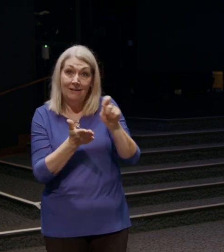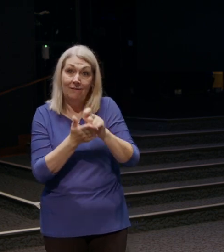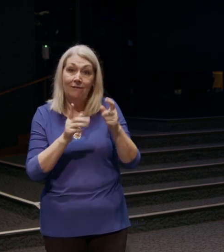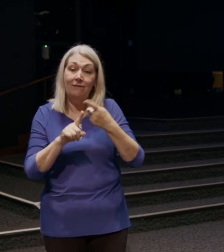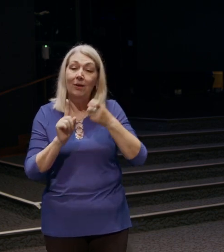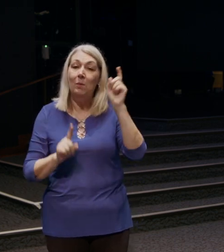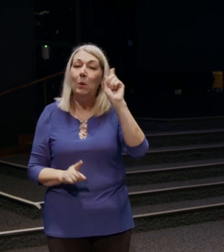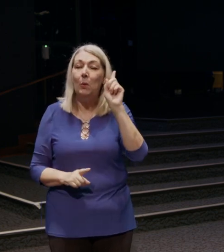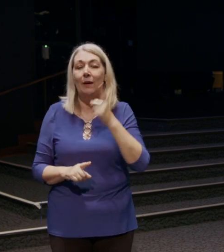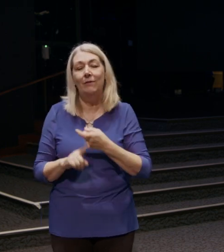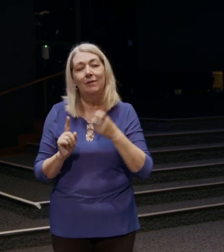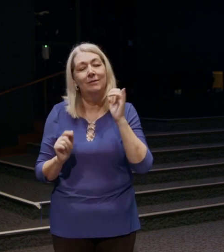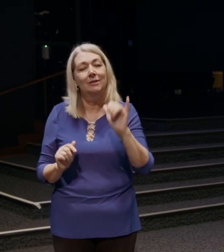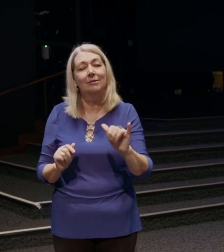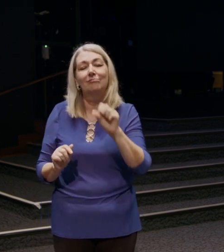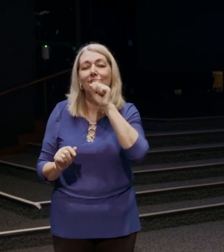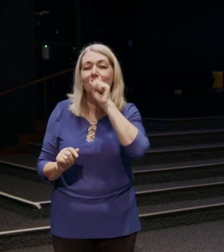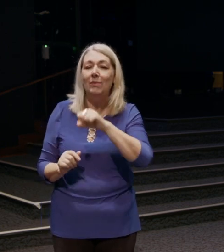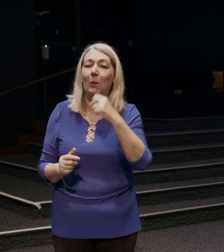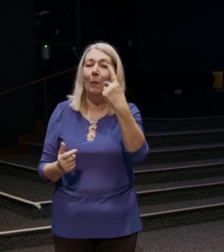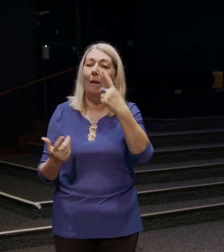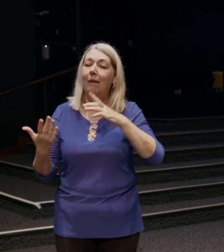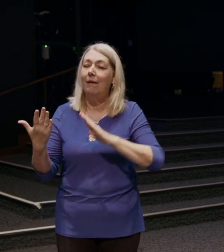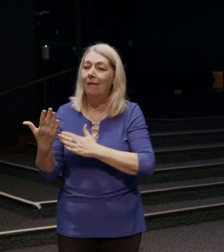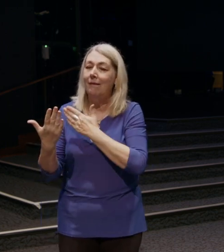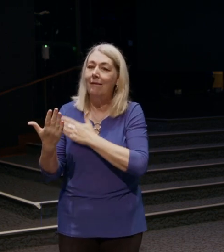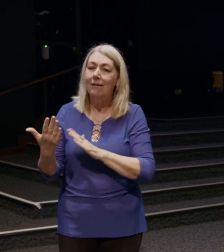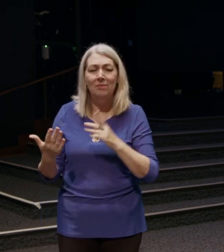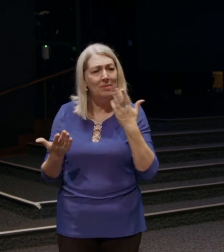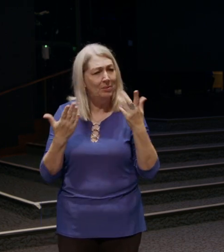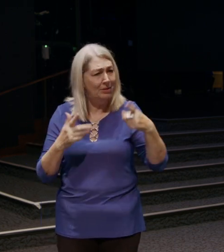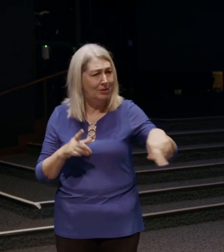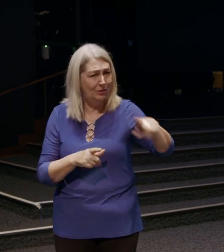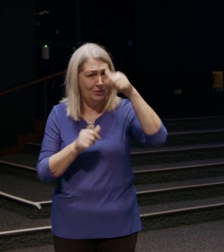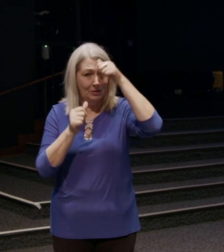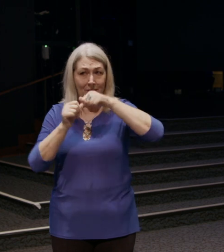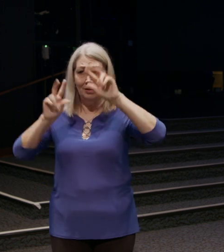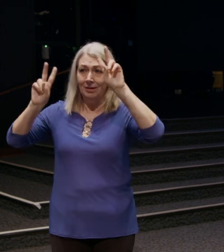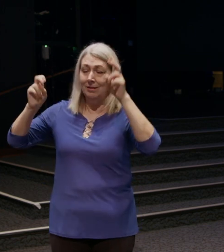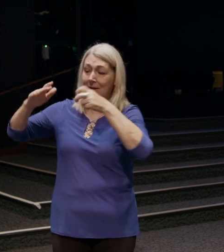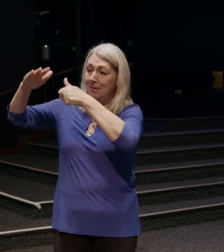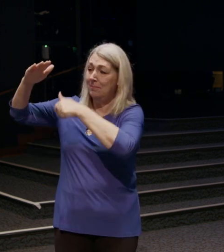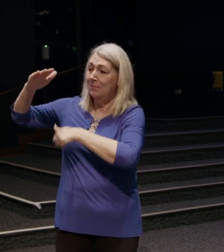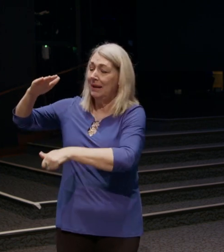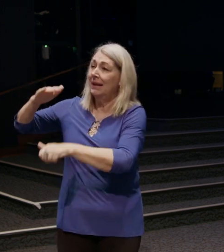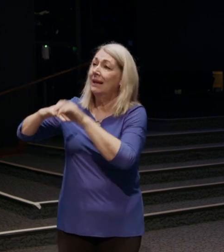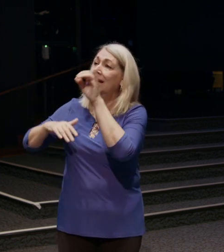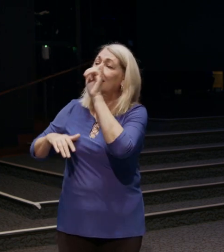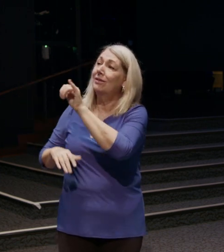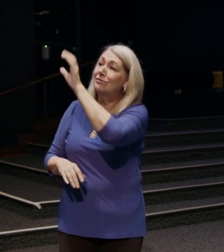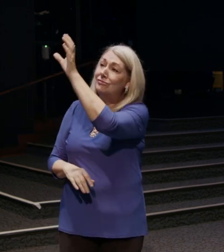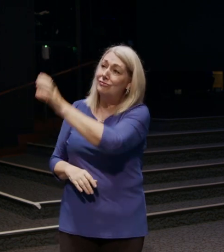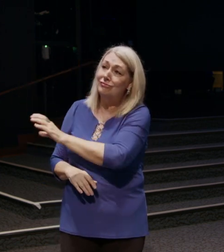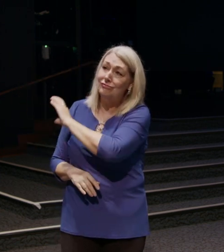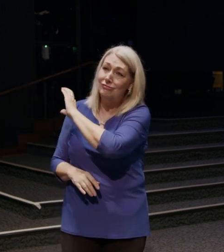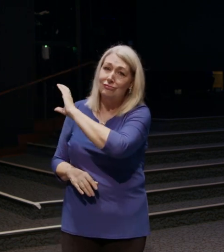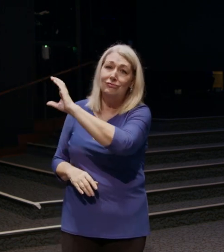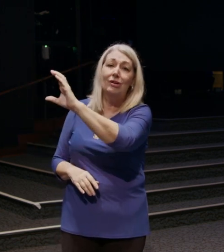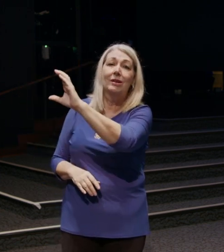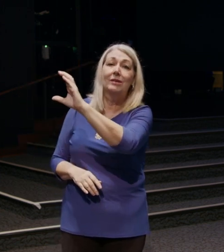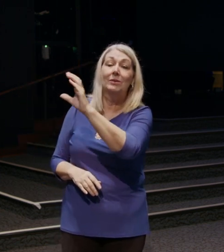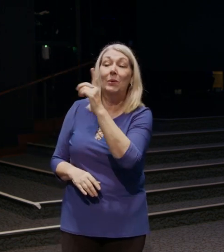from a beloved hymn that maybe a few of you will recall. It's called Beneath the Cross